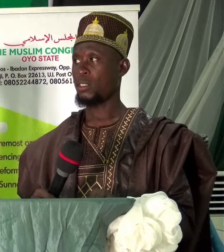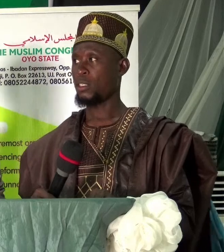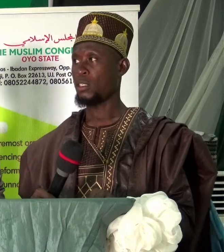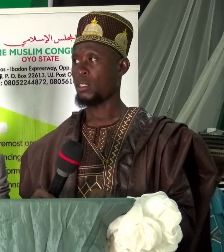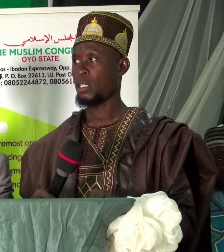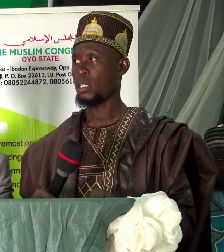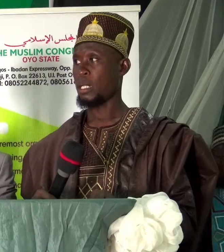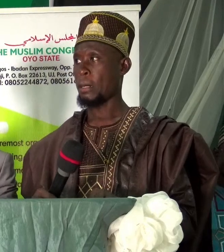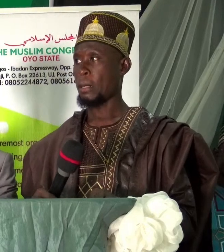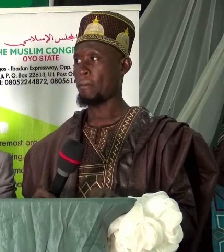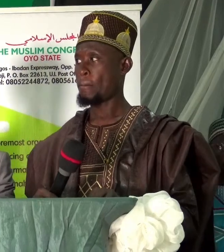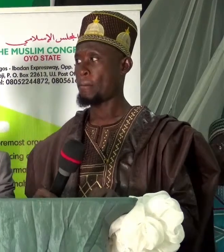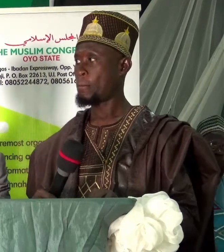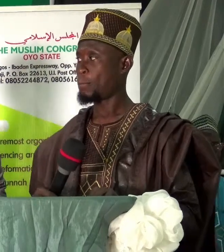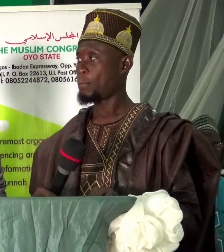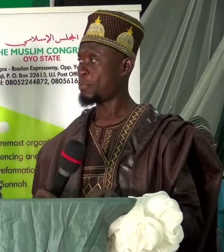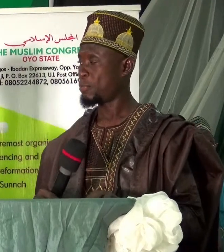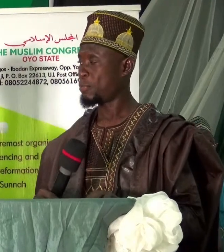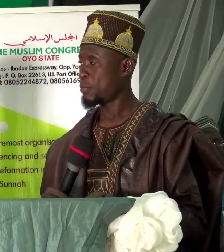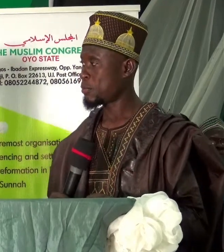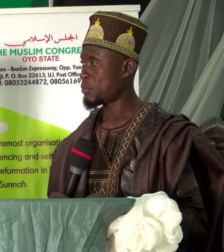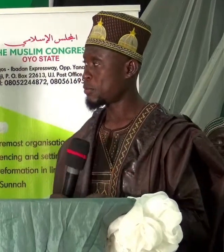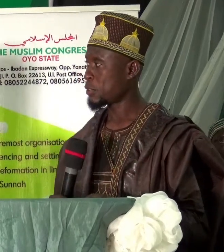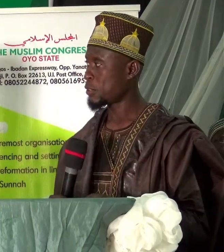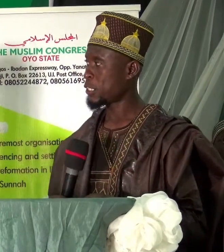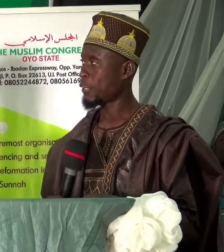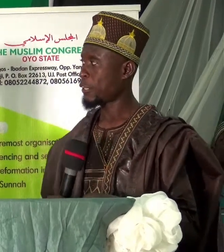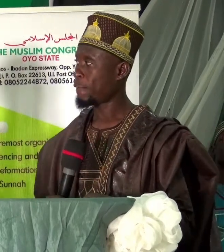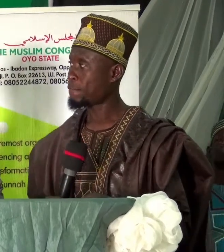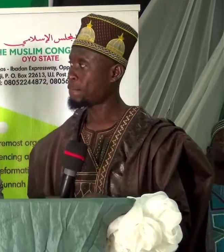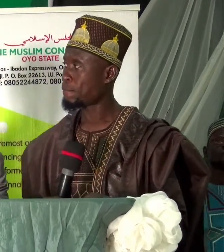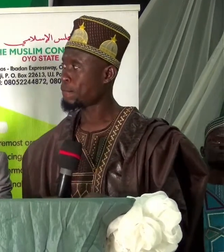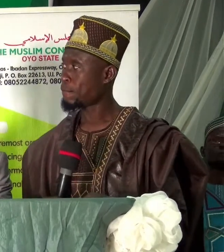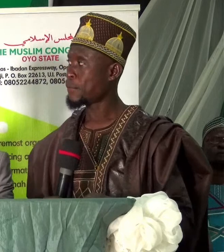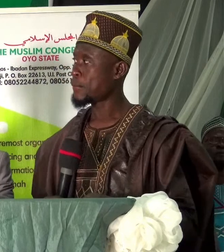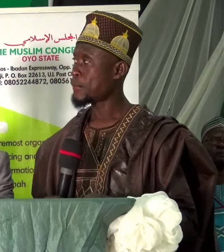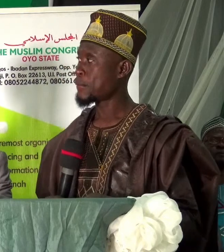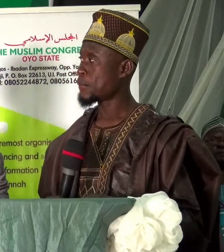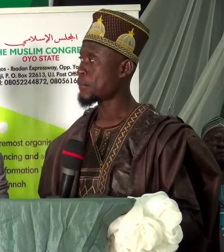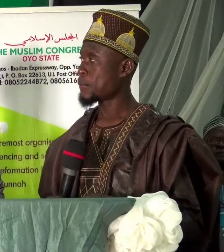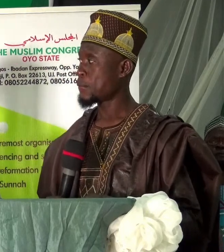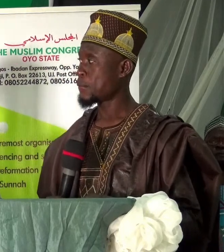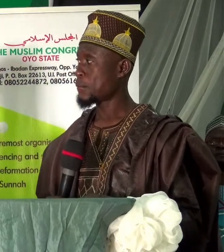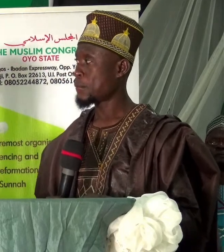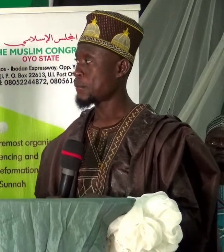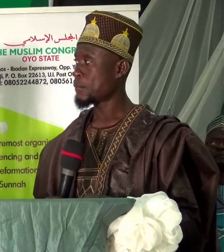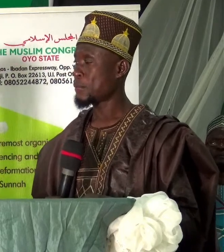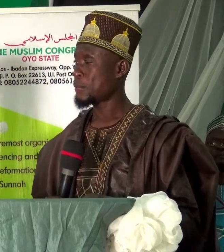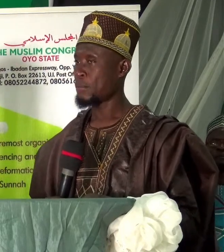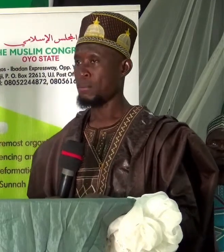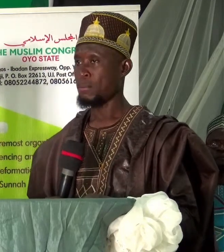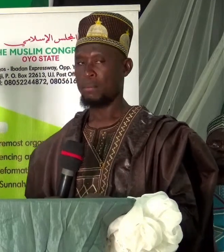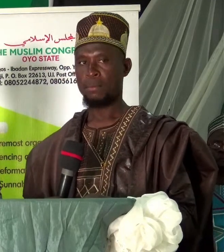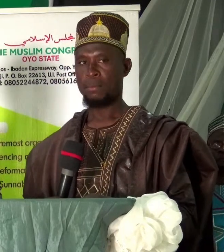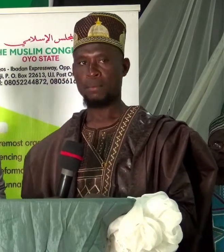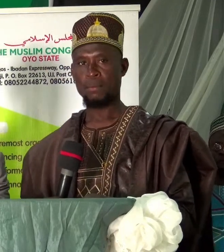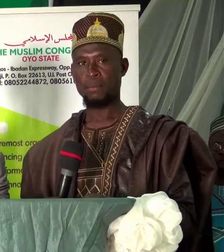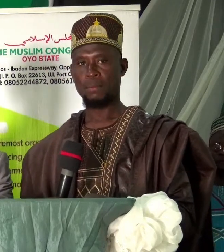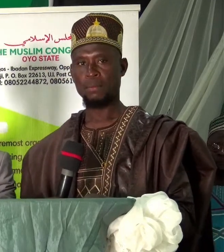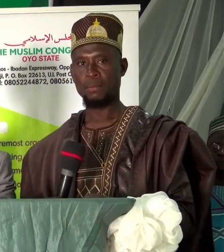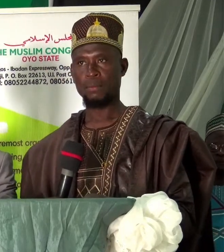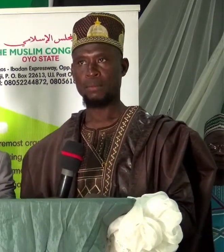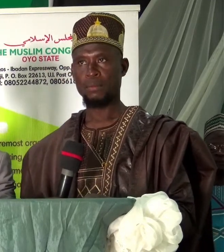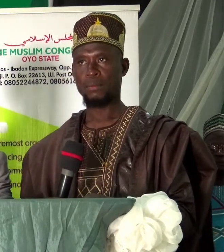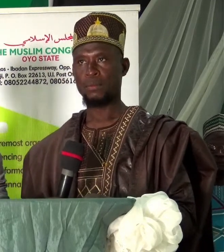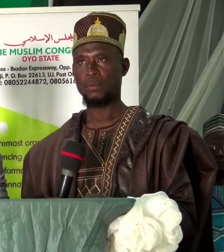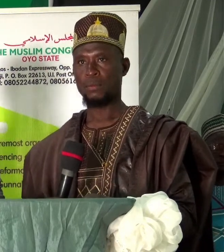national independence of our able and national country that we hold every year and